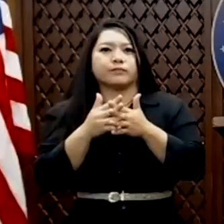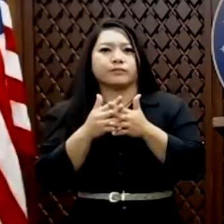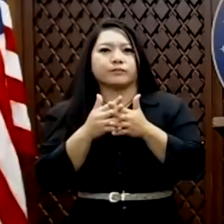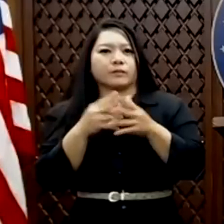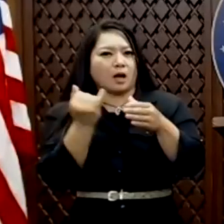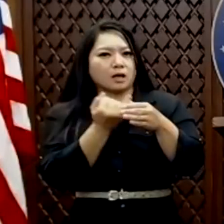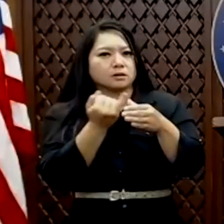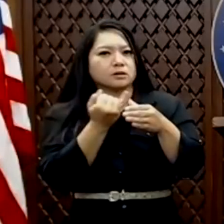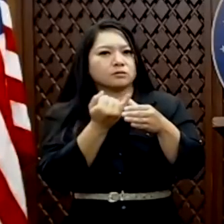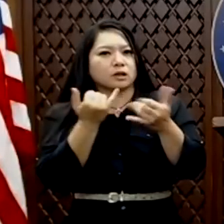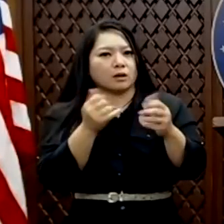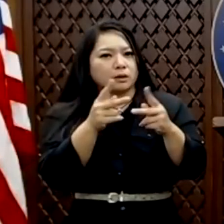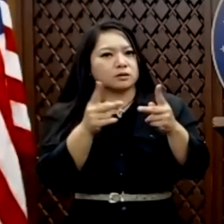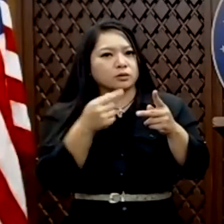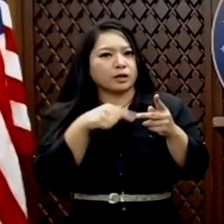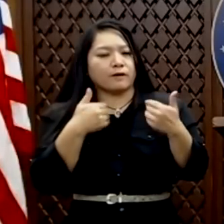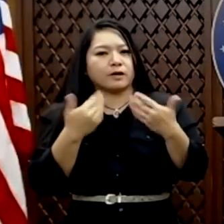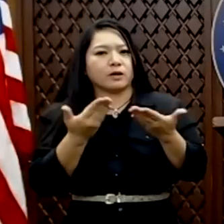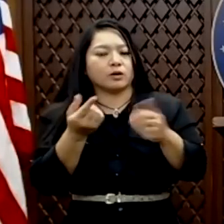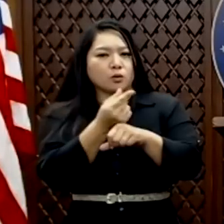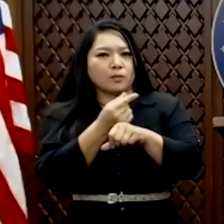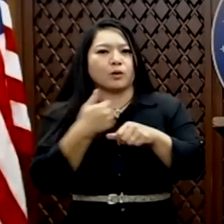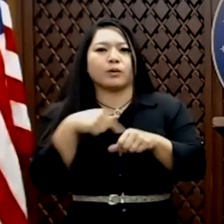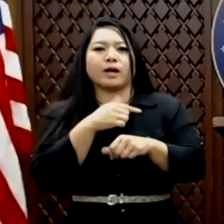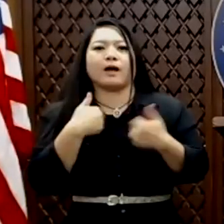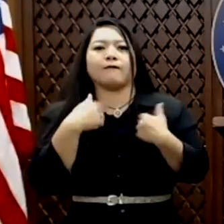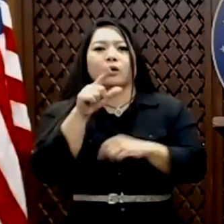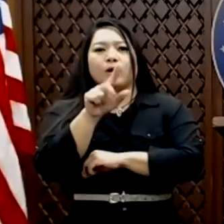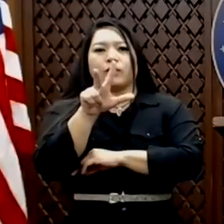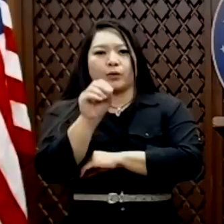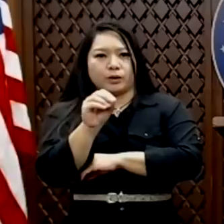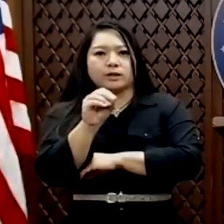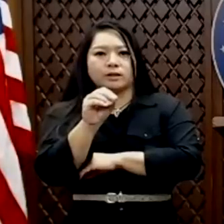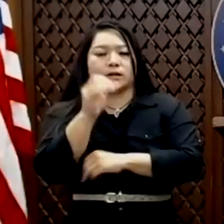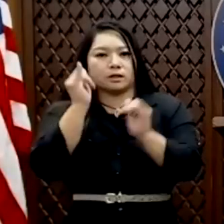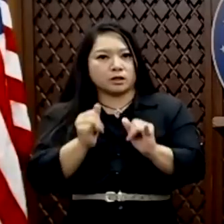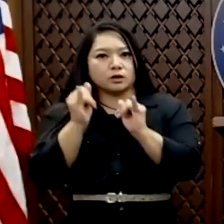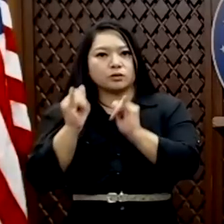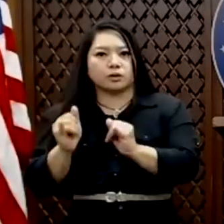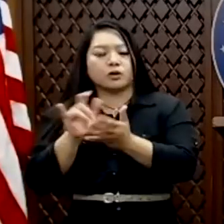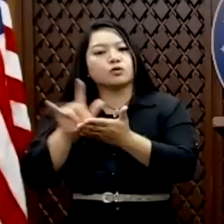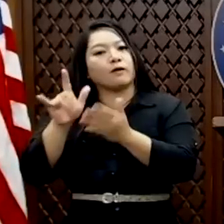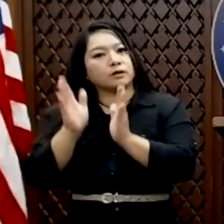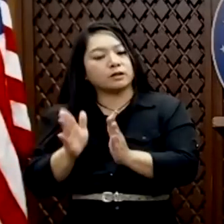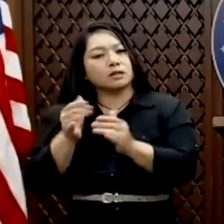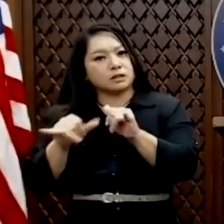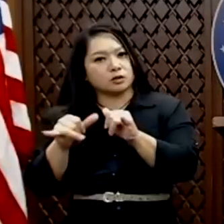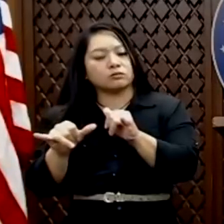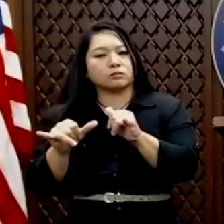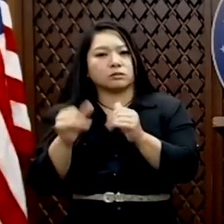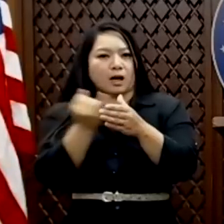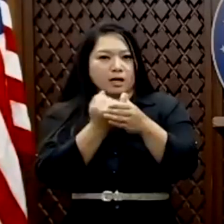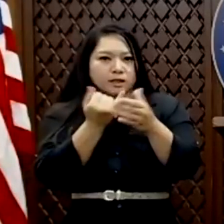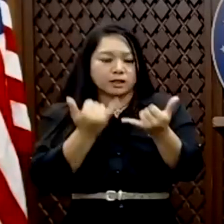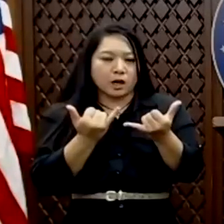quarantine sites, we currently have 130 individuals, the travelers that are still under quarantine.